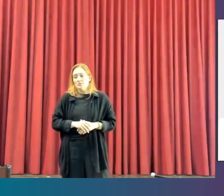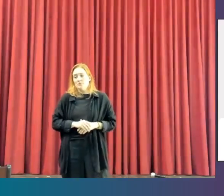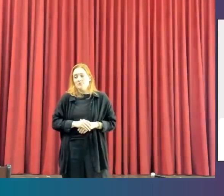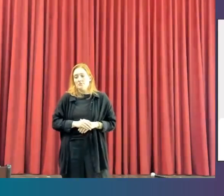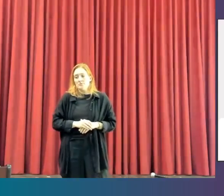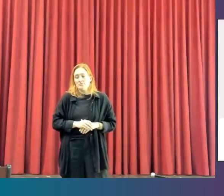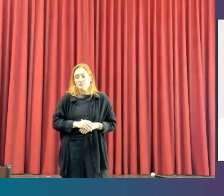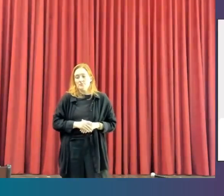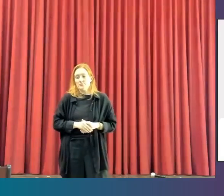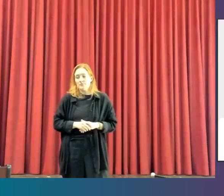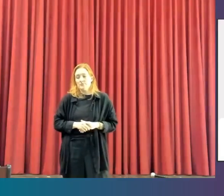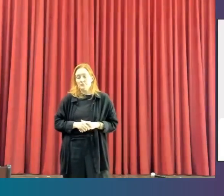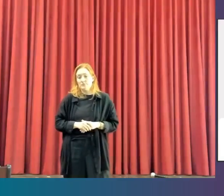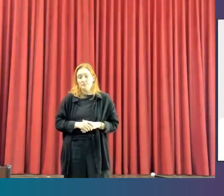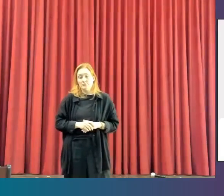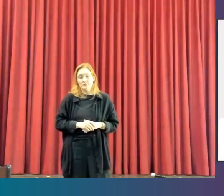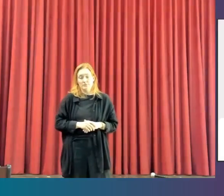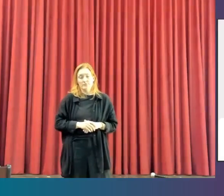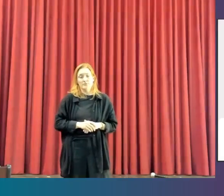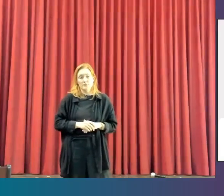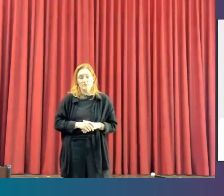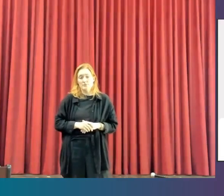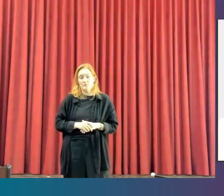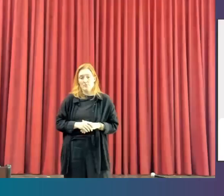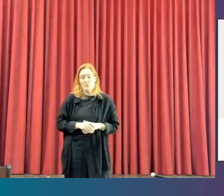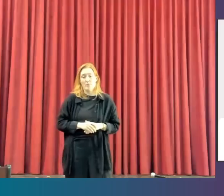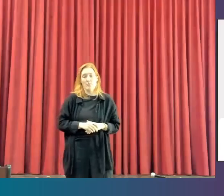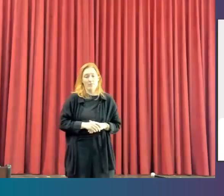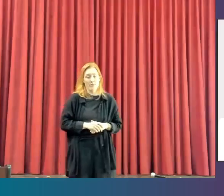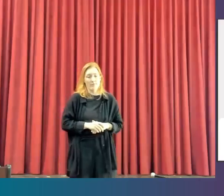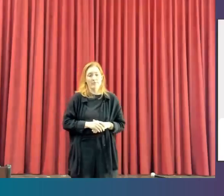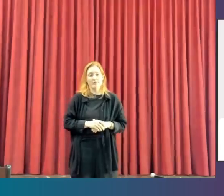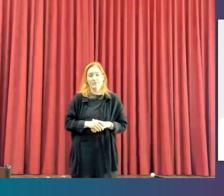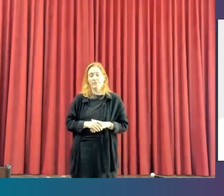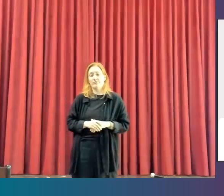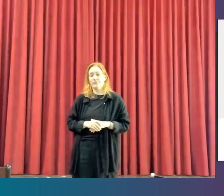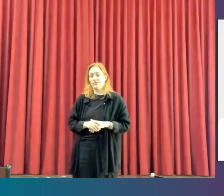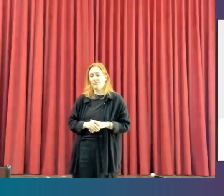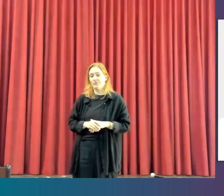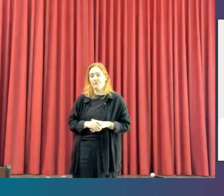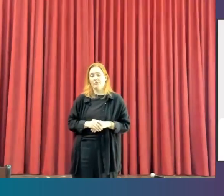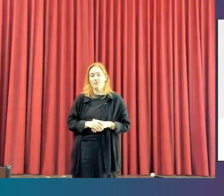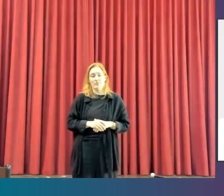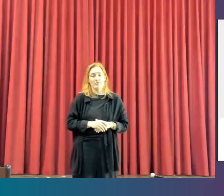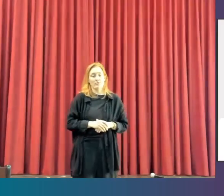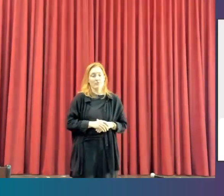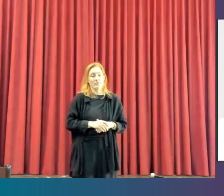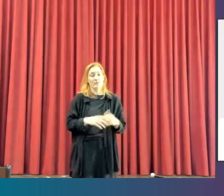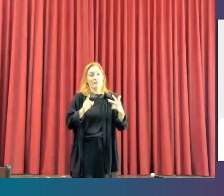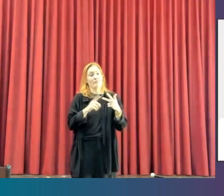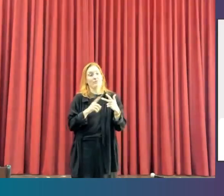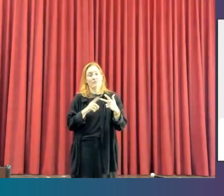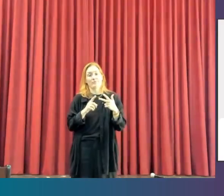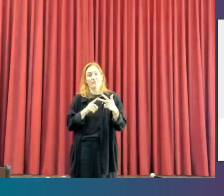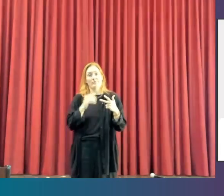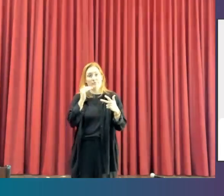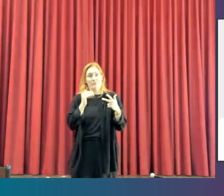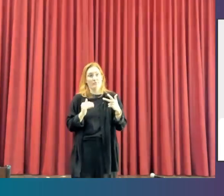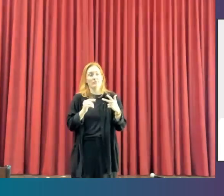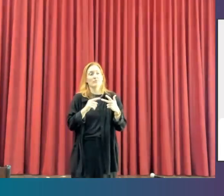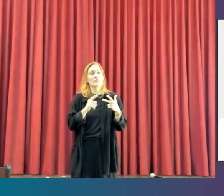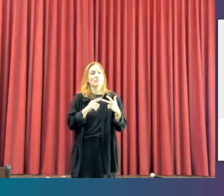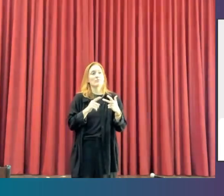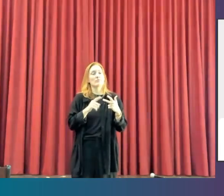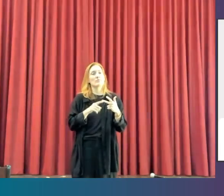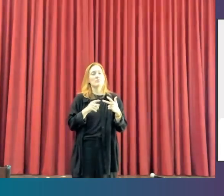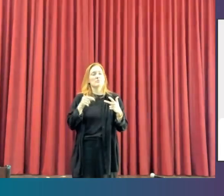The other thing that the landlord can consider is the request that the tenant has generally within the scope of